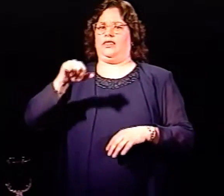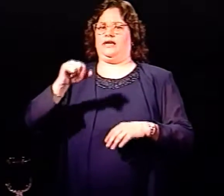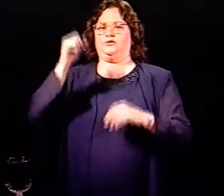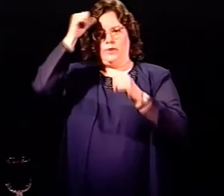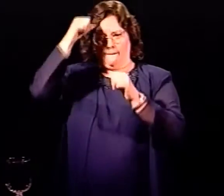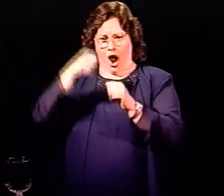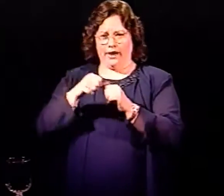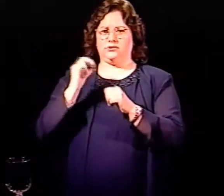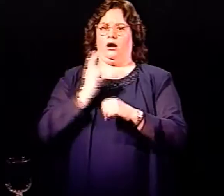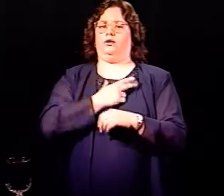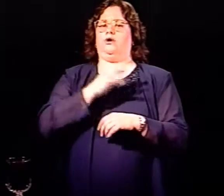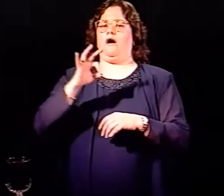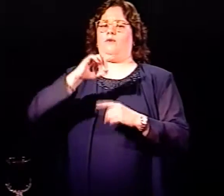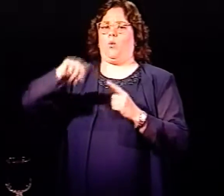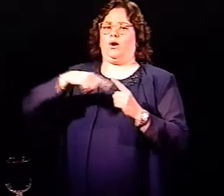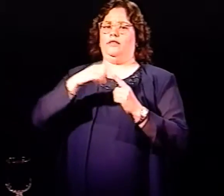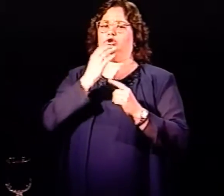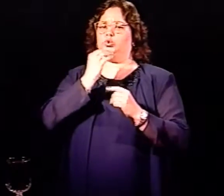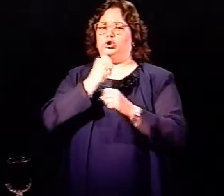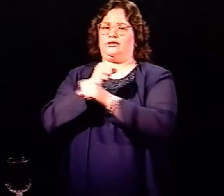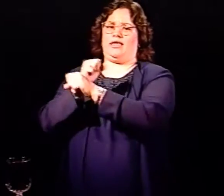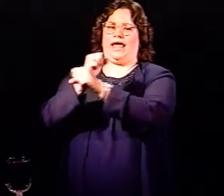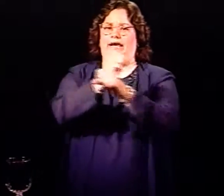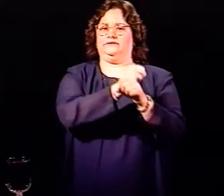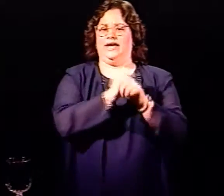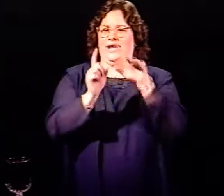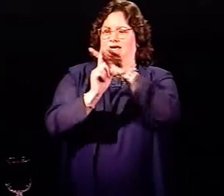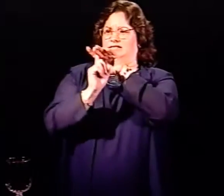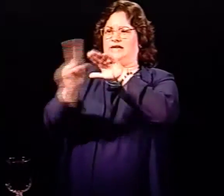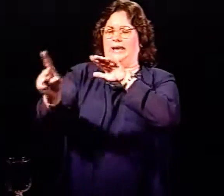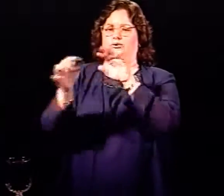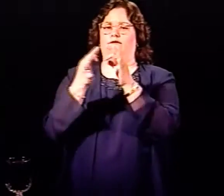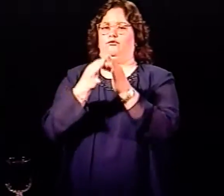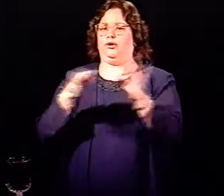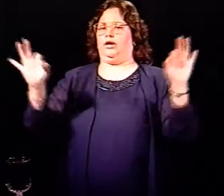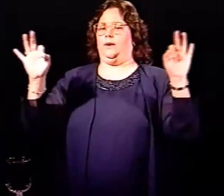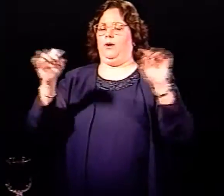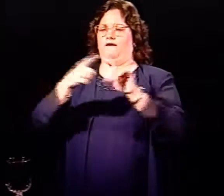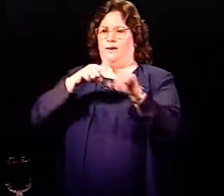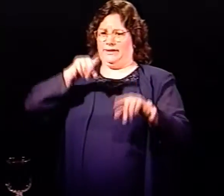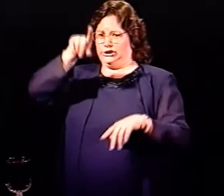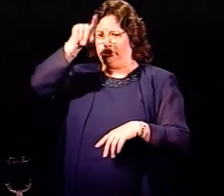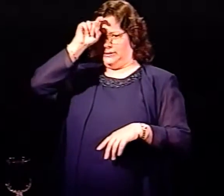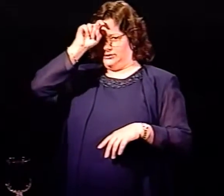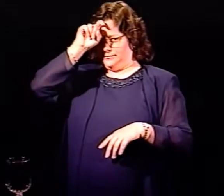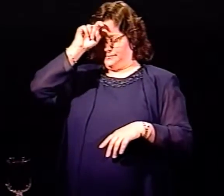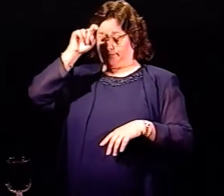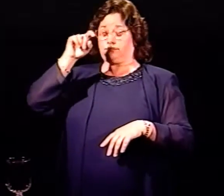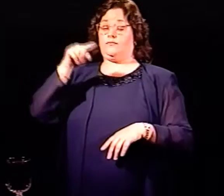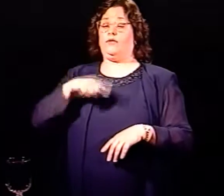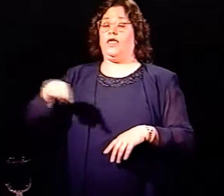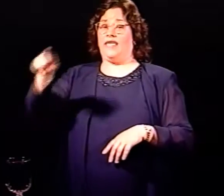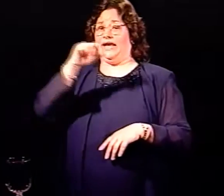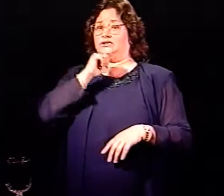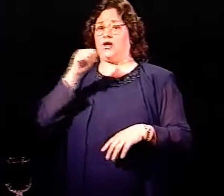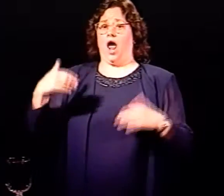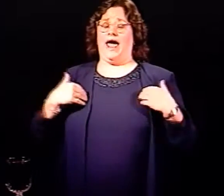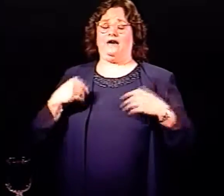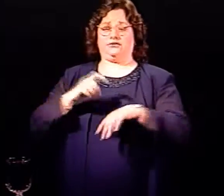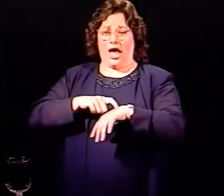us of when the Jewish slaves escaped to freedom from Egypt. They didn't have time to let